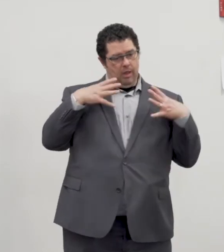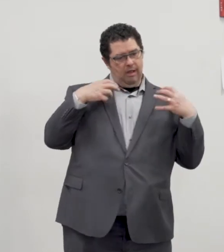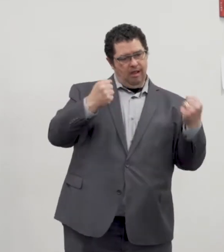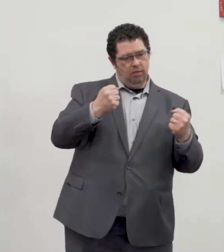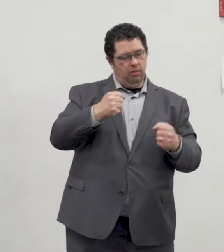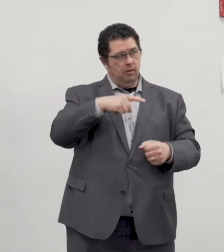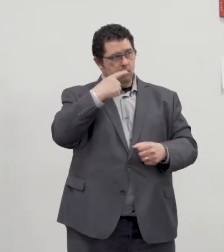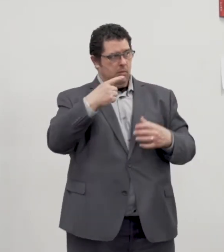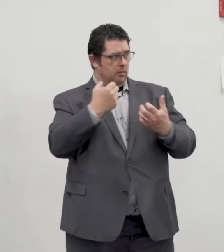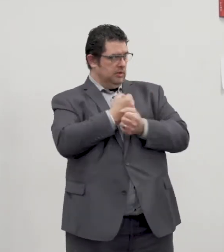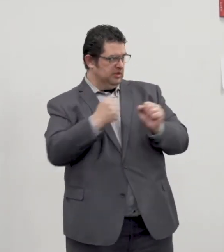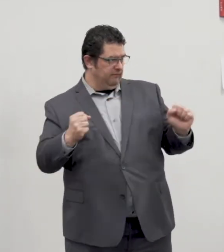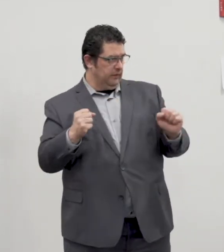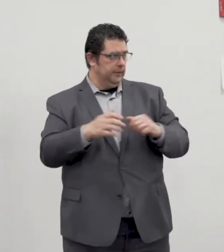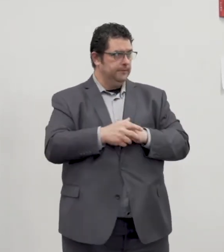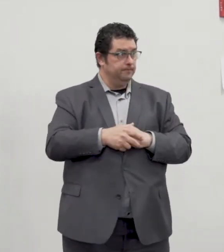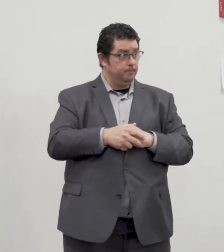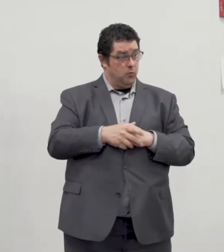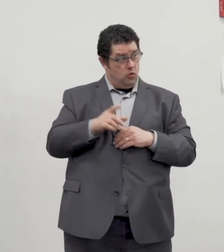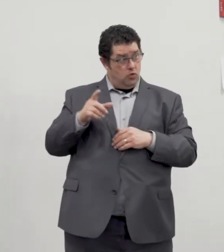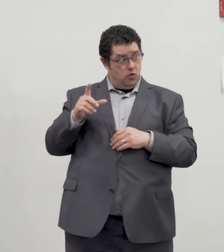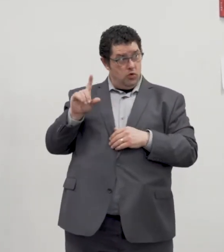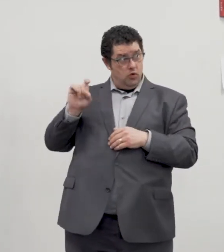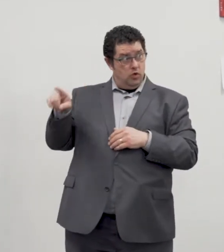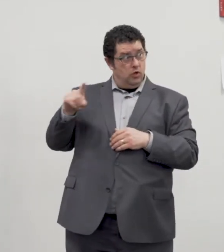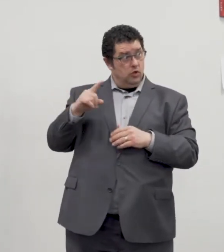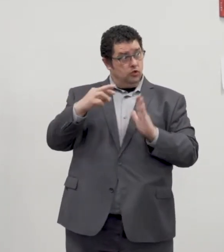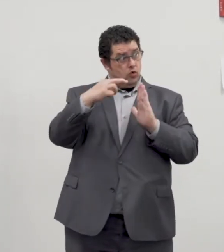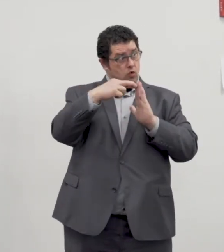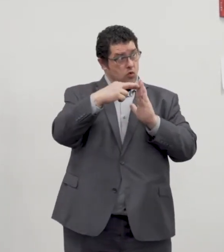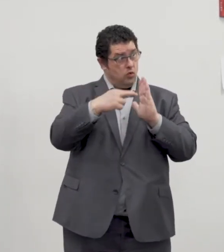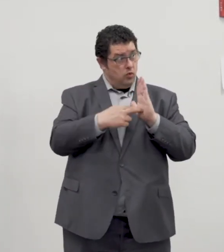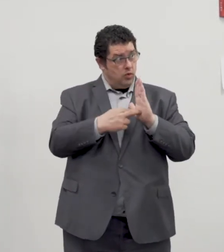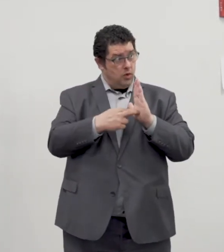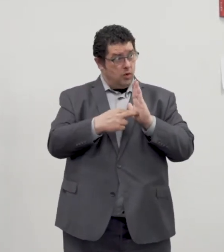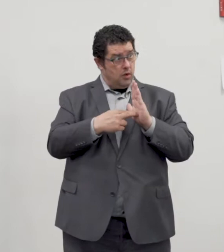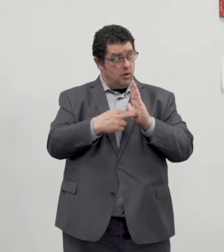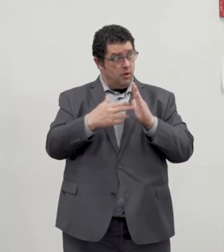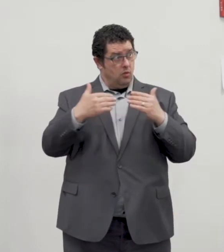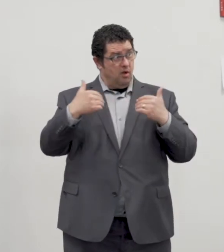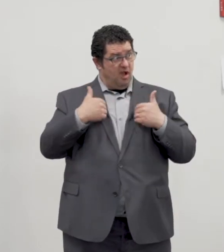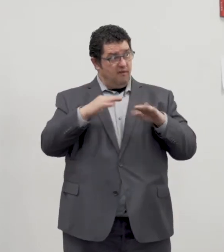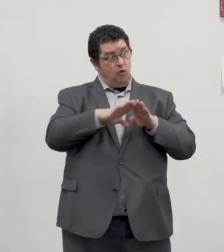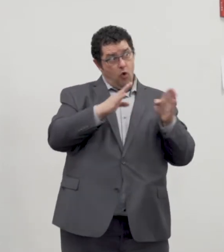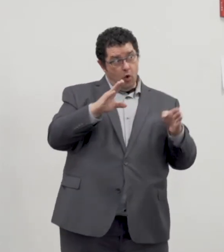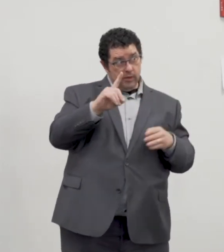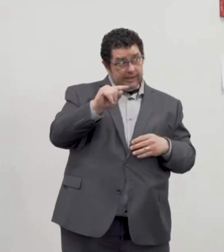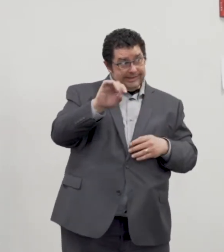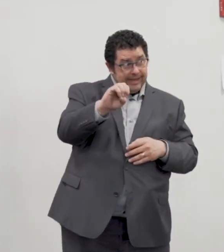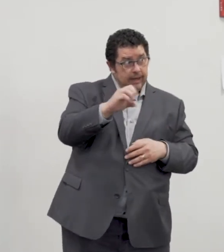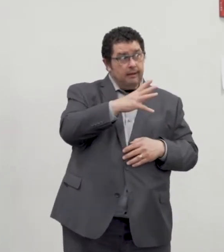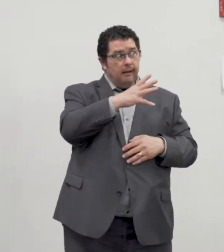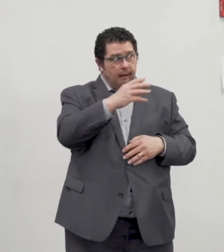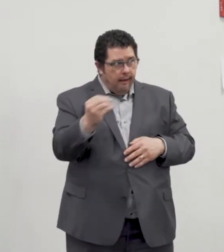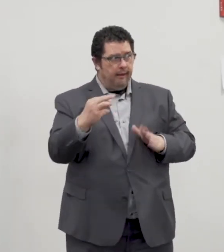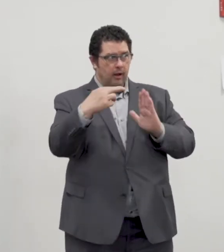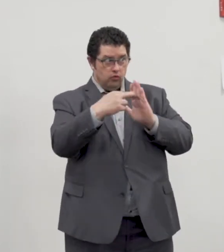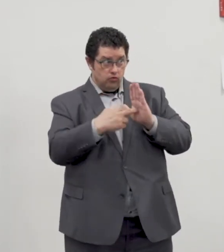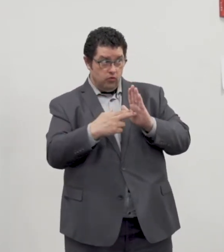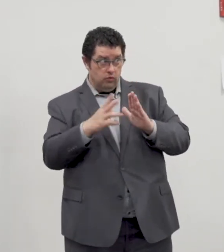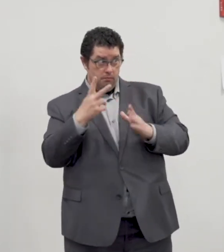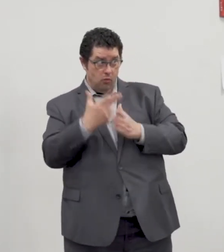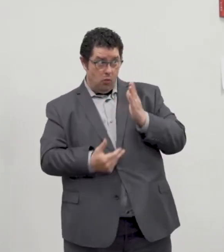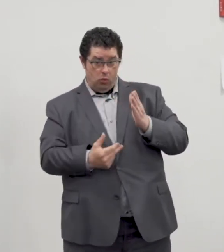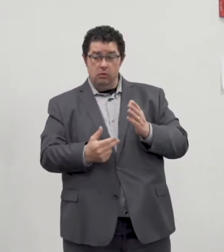very thoughtful and deliberate. So those guidelines would have, you know, kind of the type of business, an opening date, and then also guidelines of... It will have